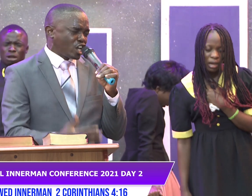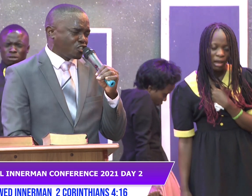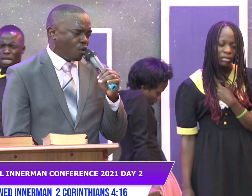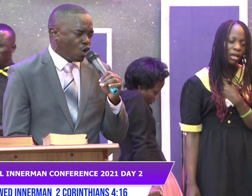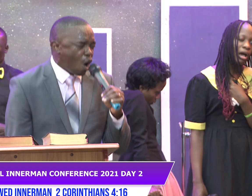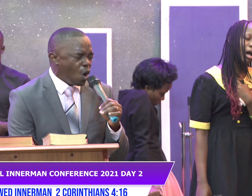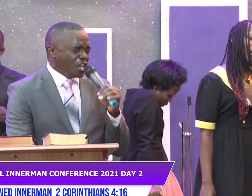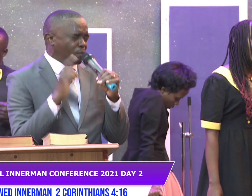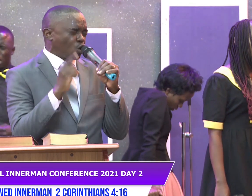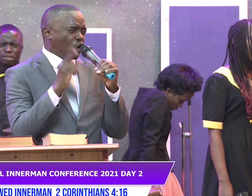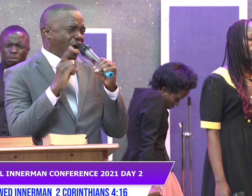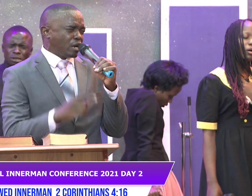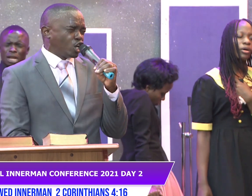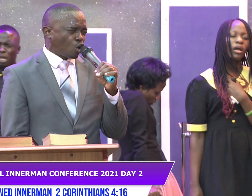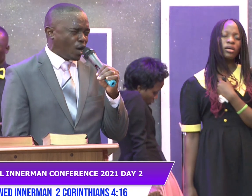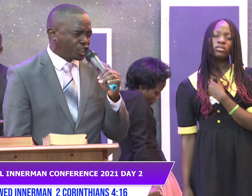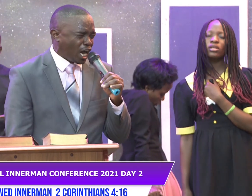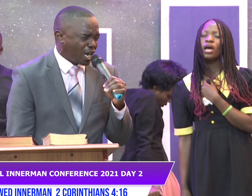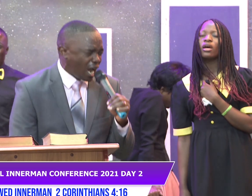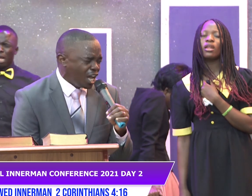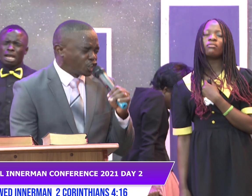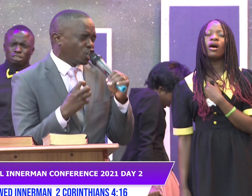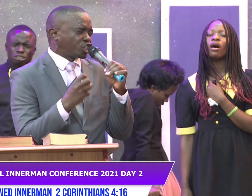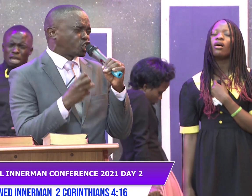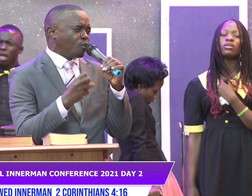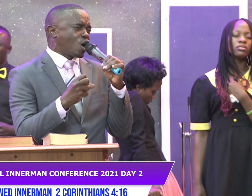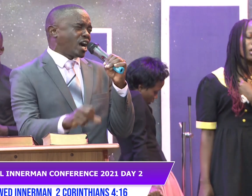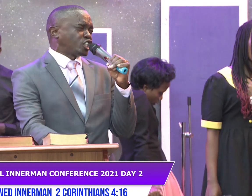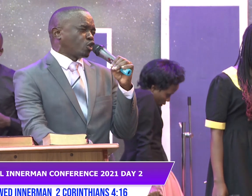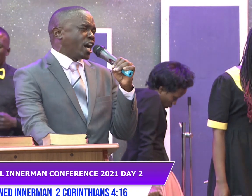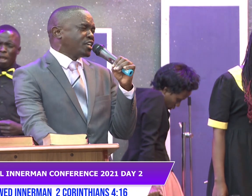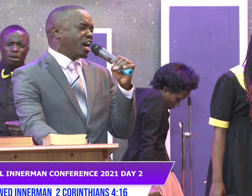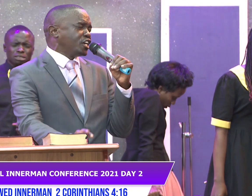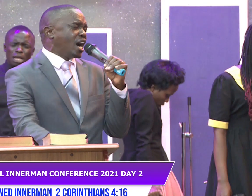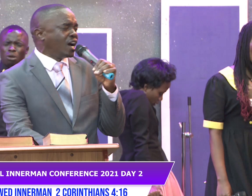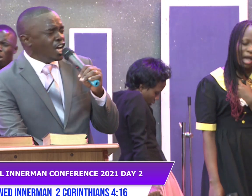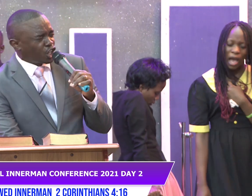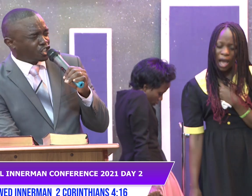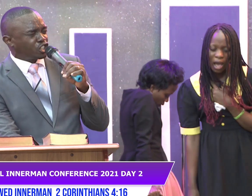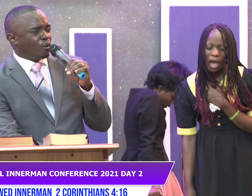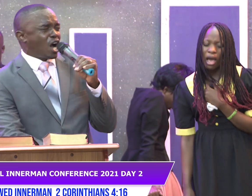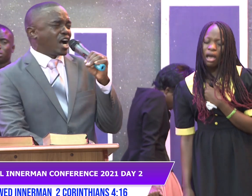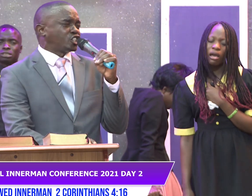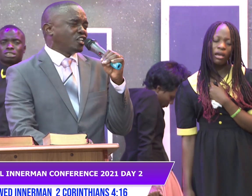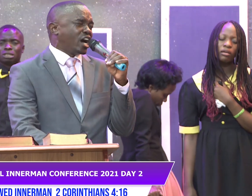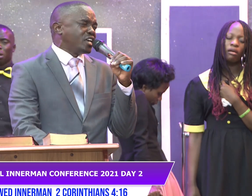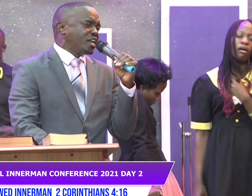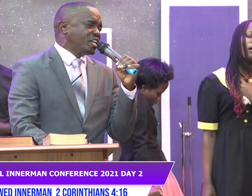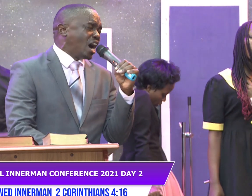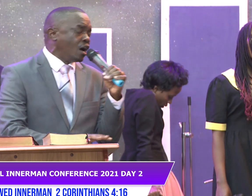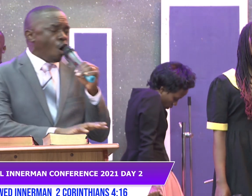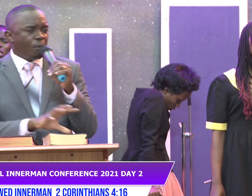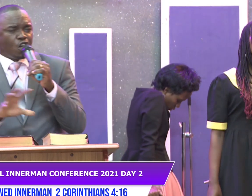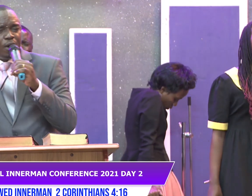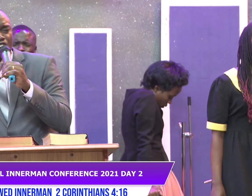levels ez'enjawulo ne mu lukungaana luno tukwetaaga kino kye ky'obugagga kye tuyaayaanira kino kye ky'obugagga kye